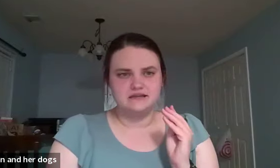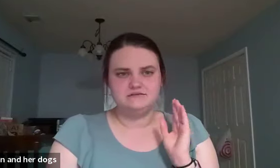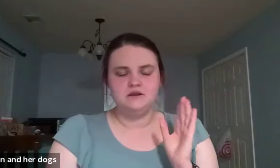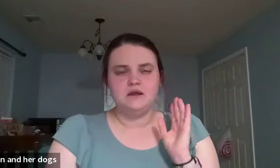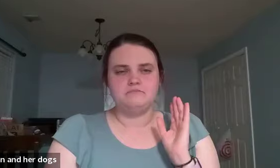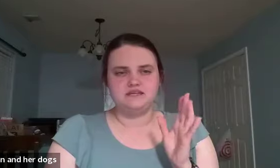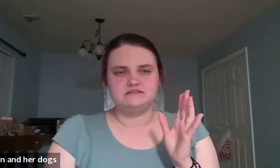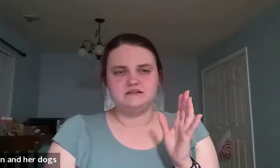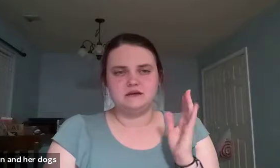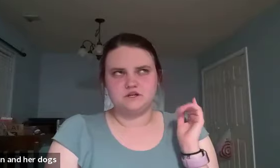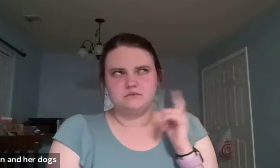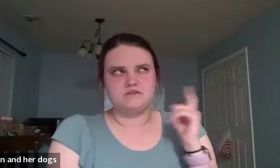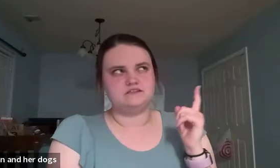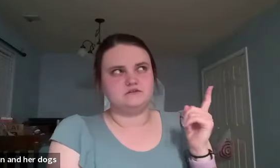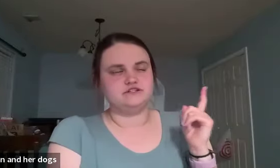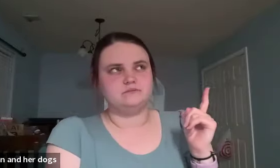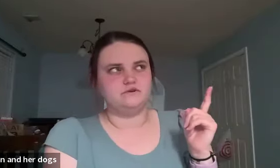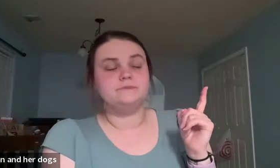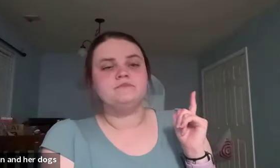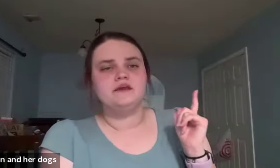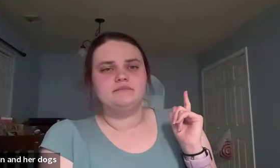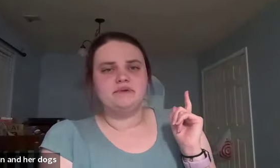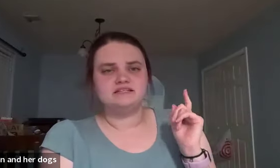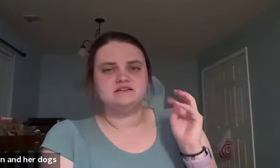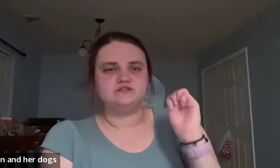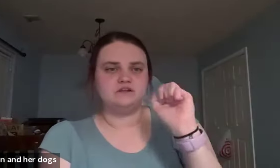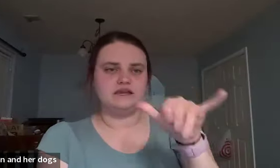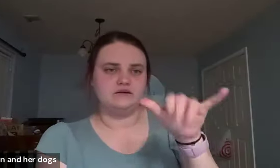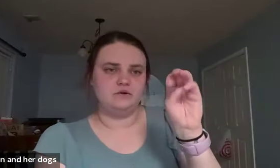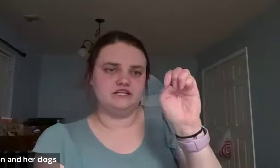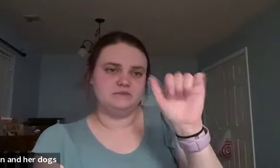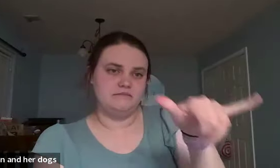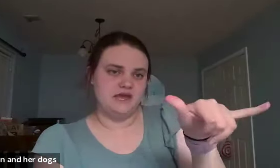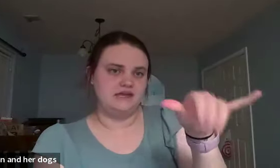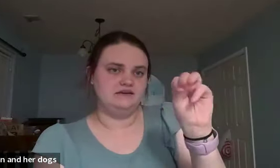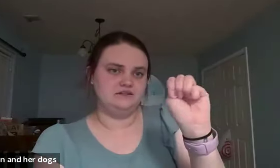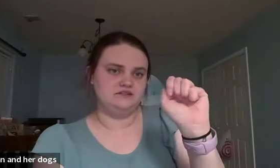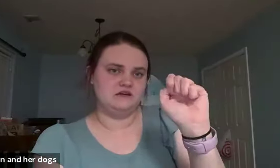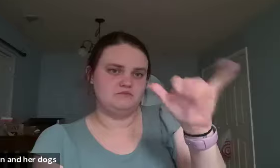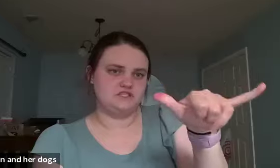sign. Basically, I'm trying to remember that's the correct term for it. But basically, it's where I do my May. You see how I'm just